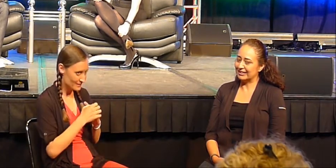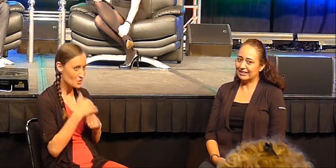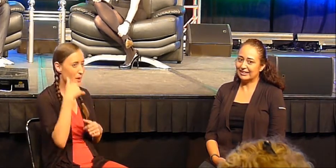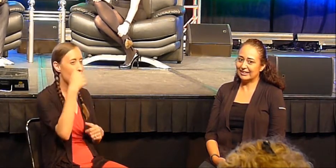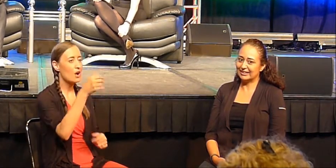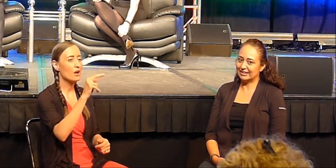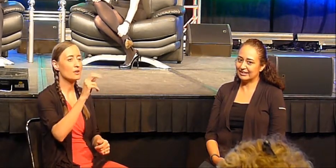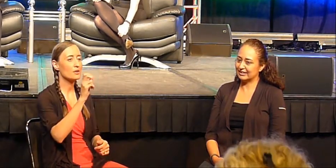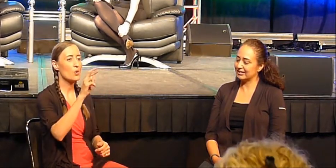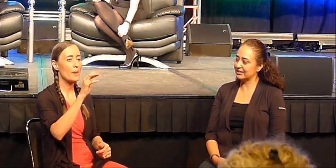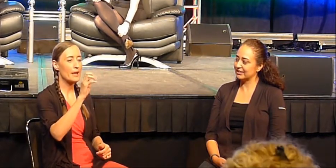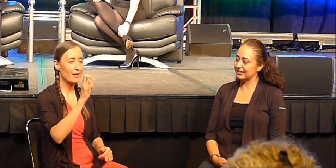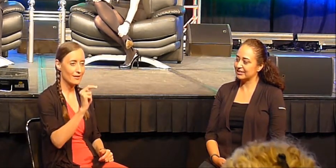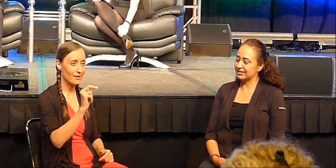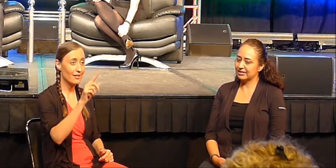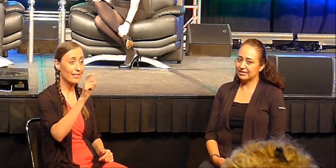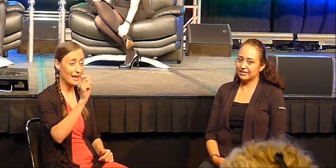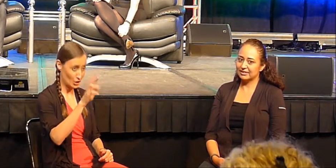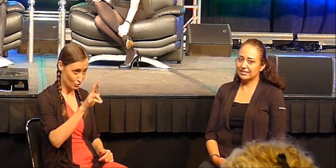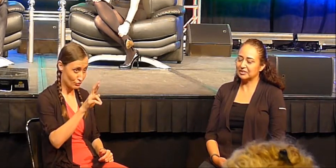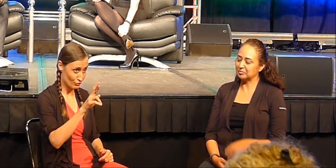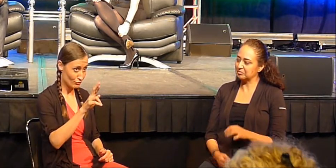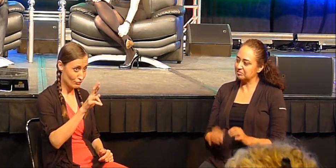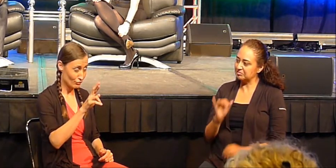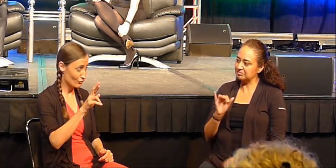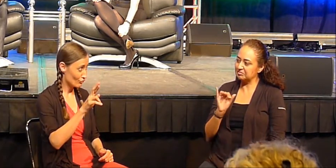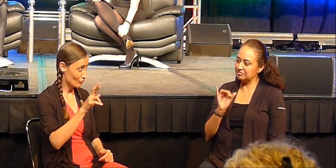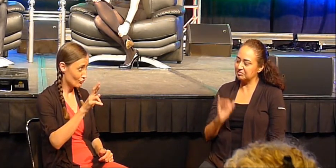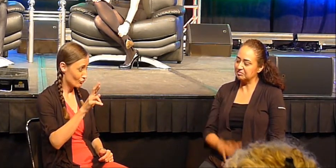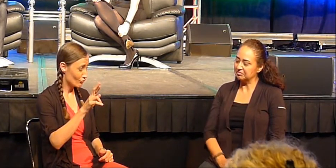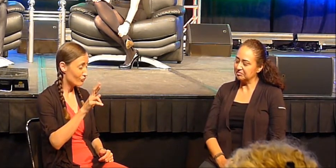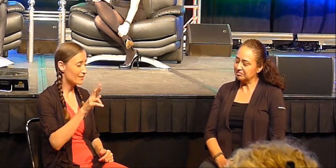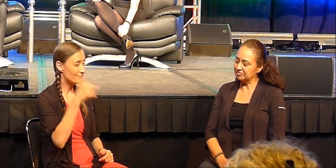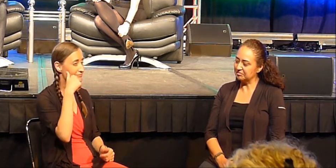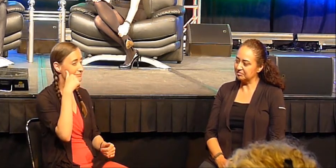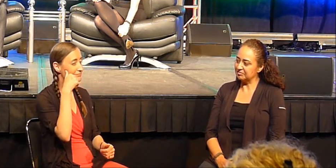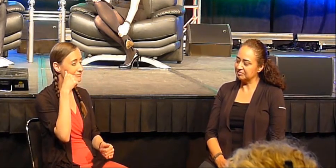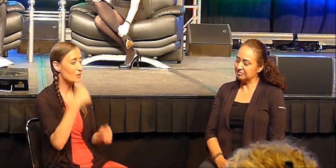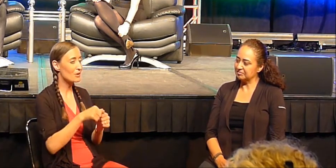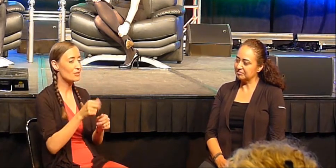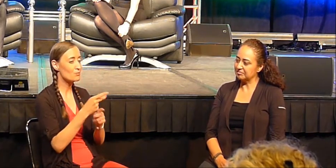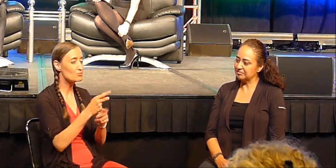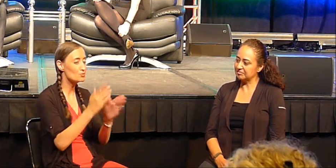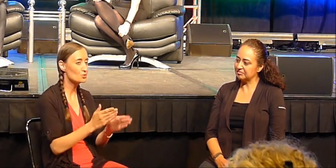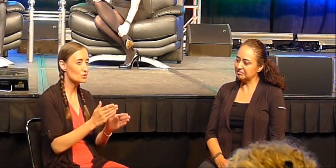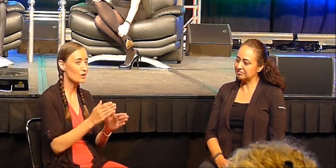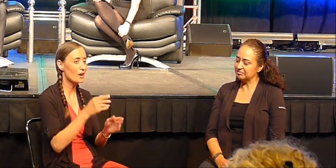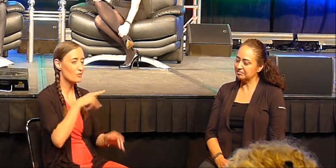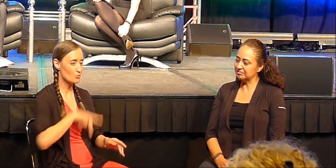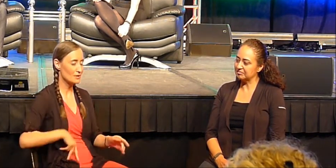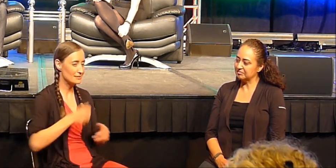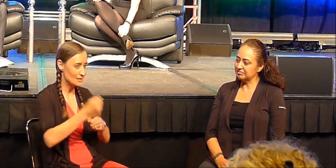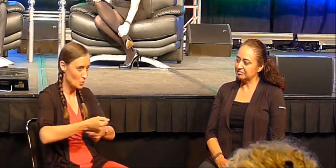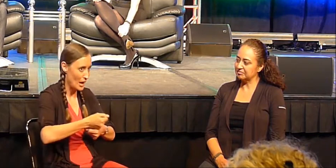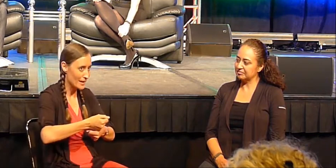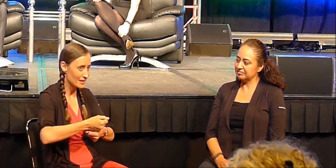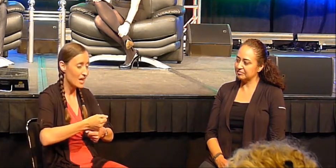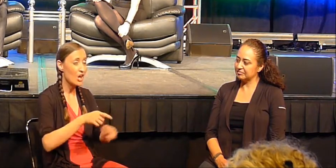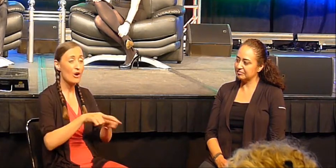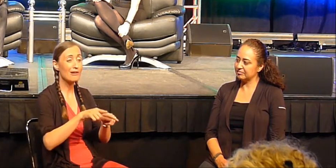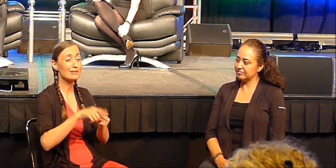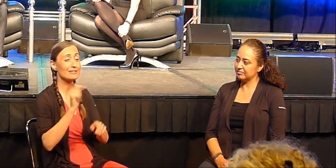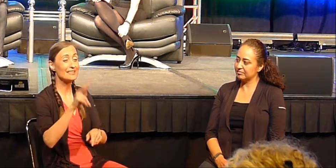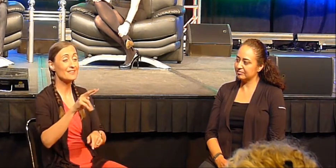Lear. Norman Lear, if you don't know who he is the producer of The Princess Bride. He also produced some great TV in the 70s. All